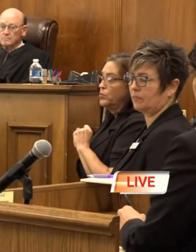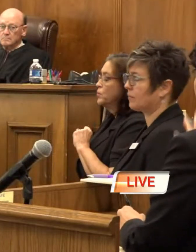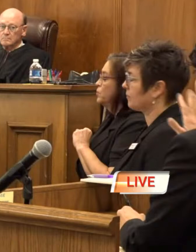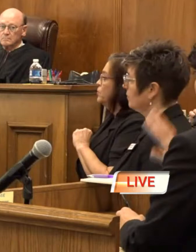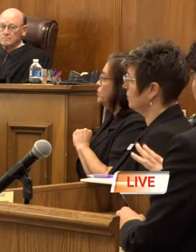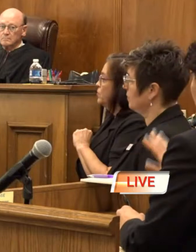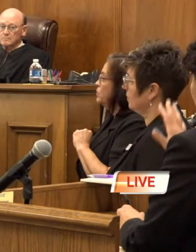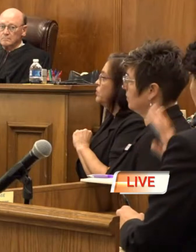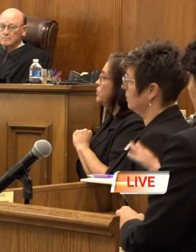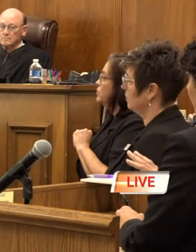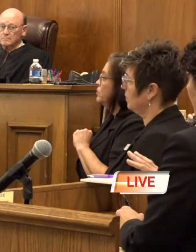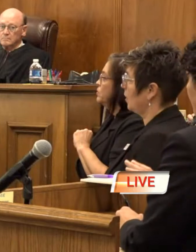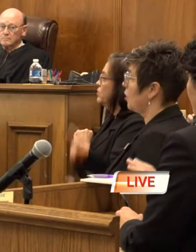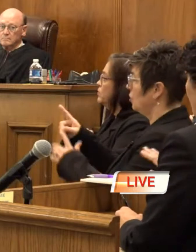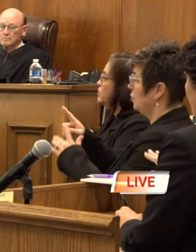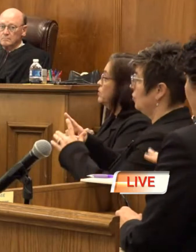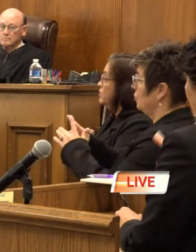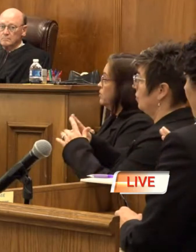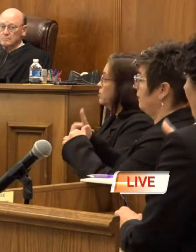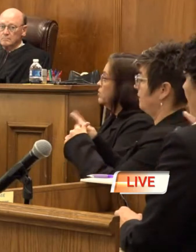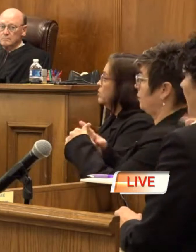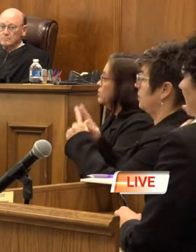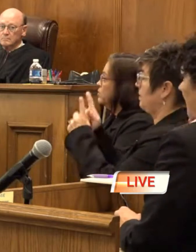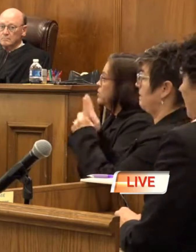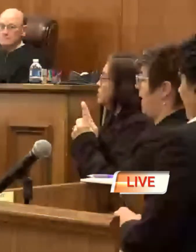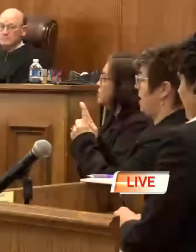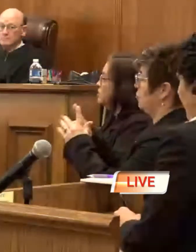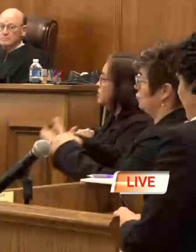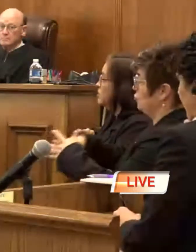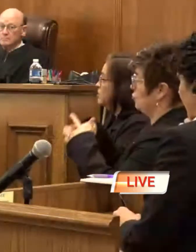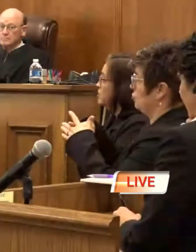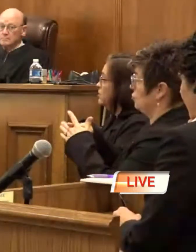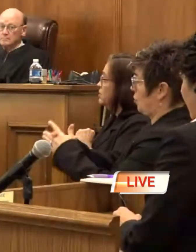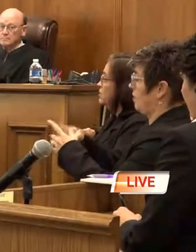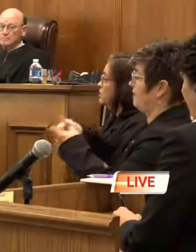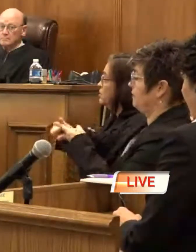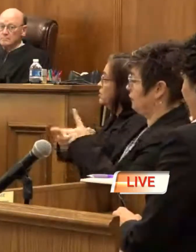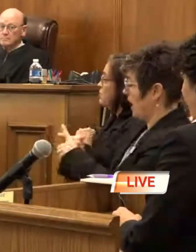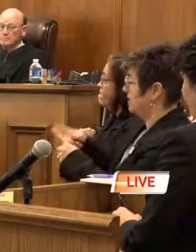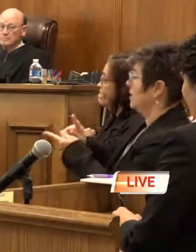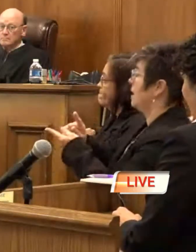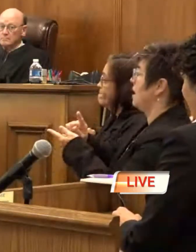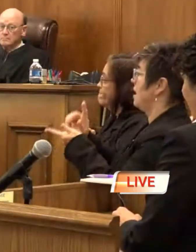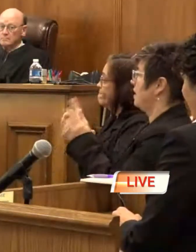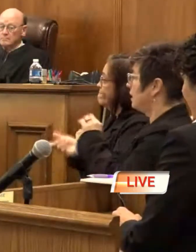And you said that you started as friends and you started dating, I'm sorry, you said in 2010?